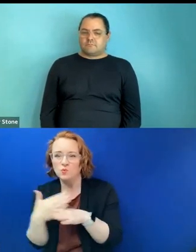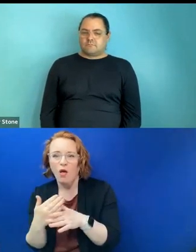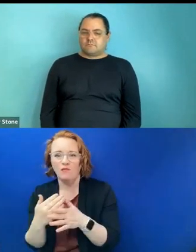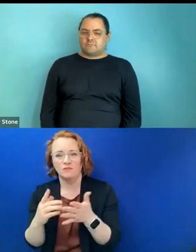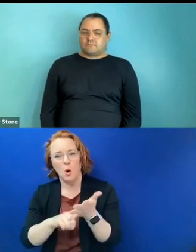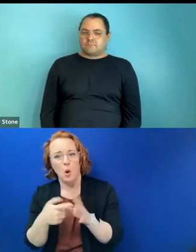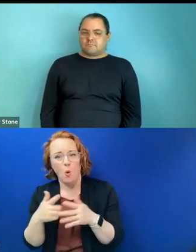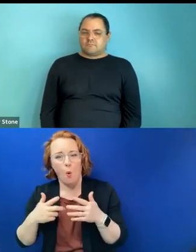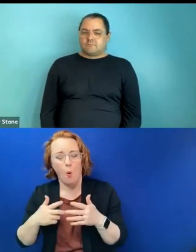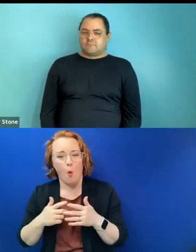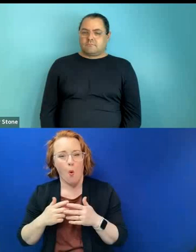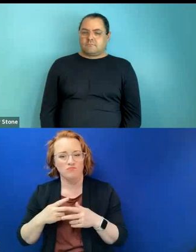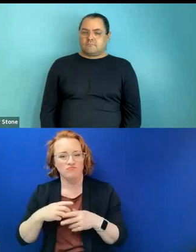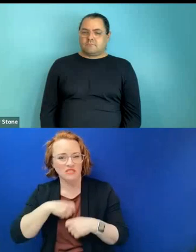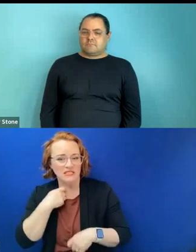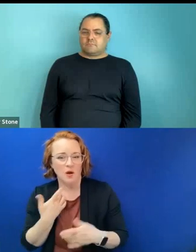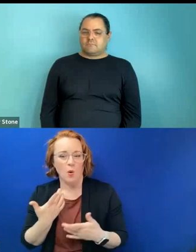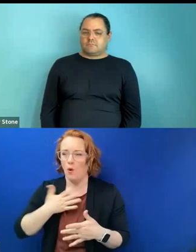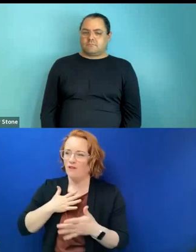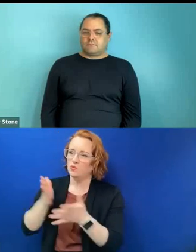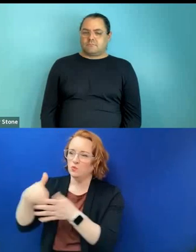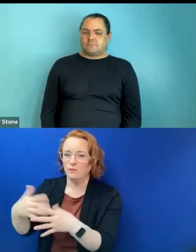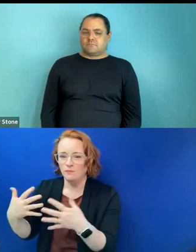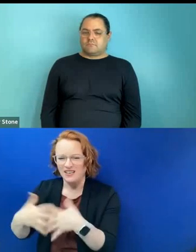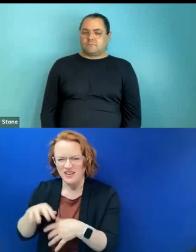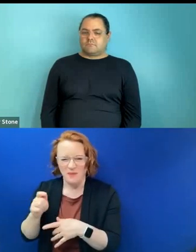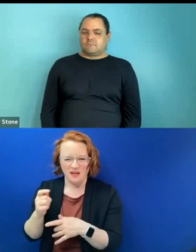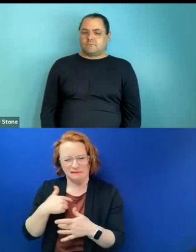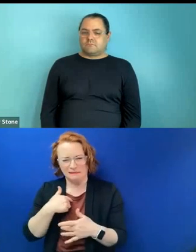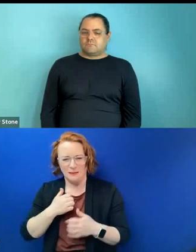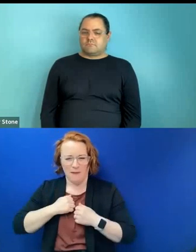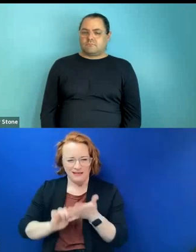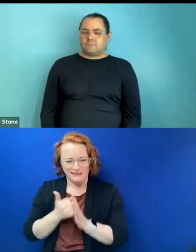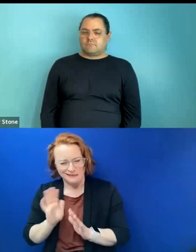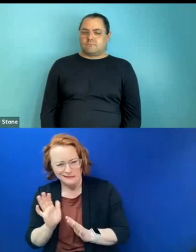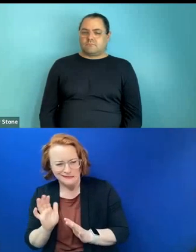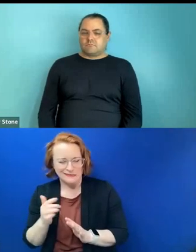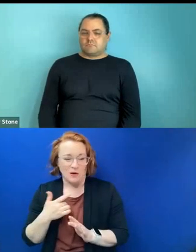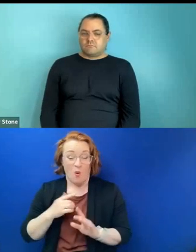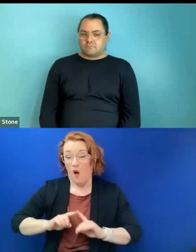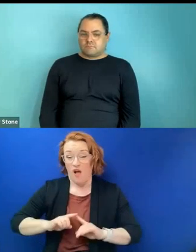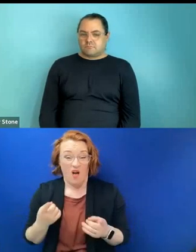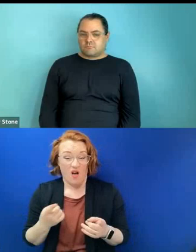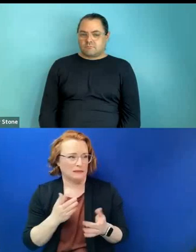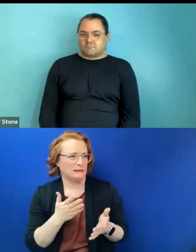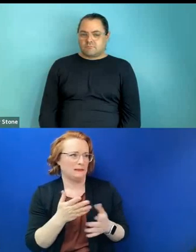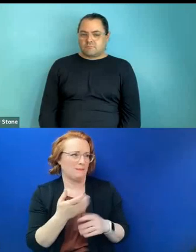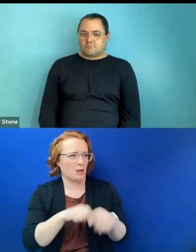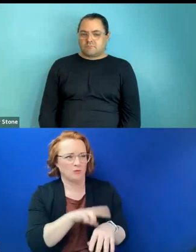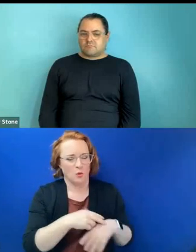engineer, but maybe you don't have the skills, or you maybe you can't for whatever